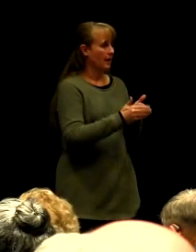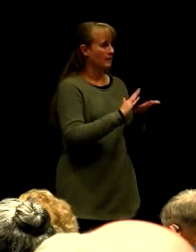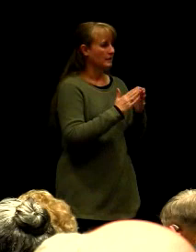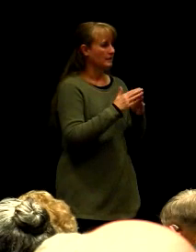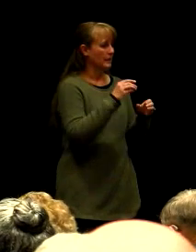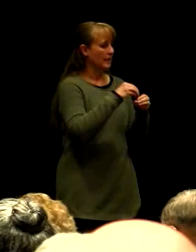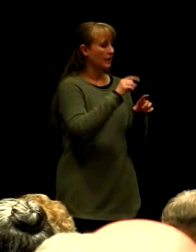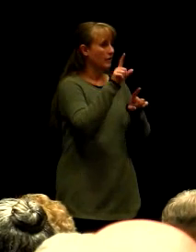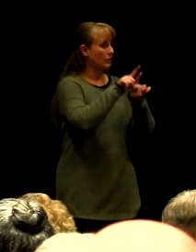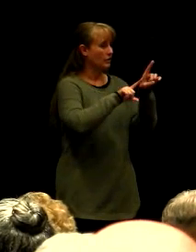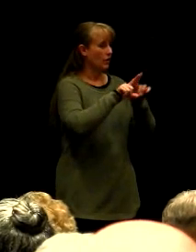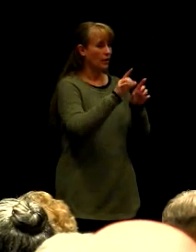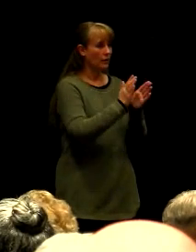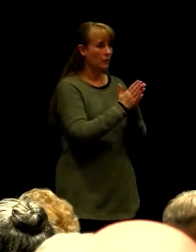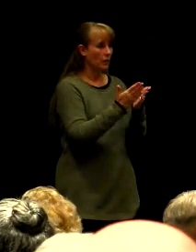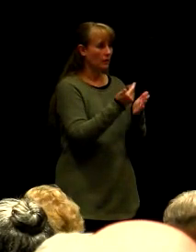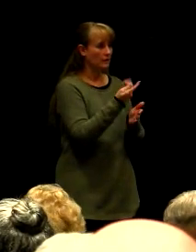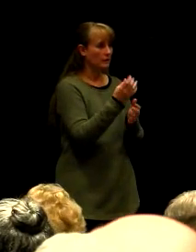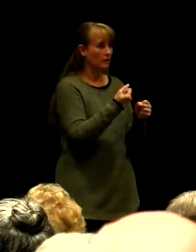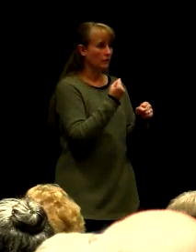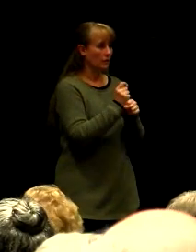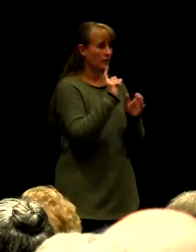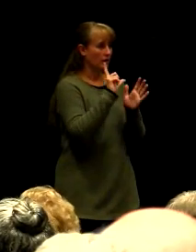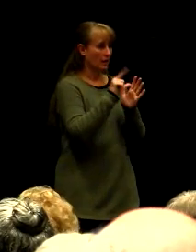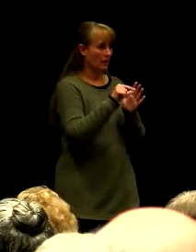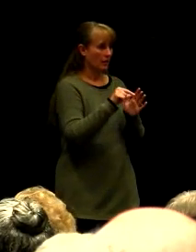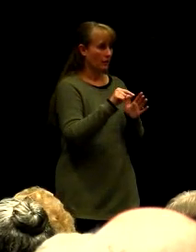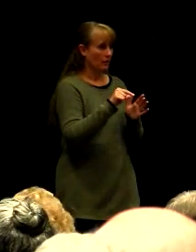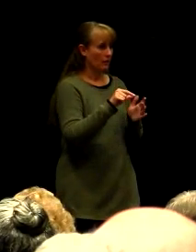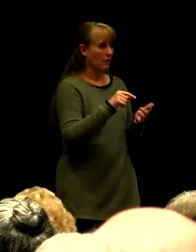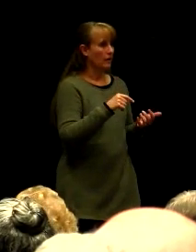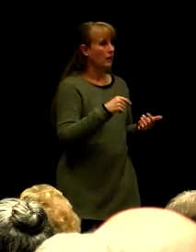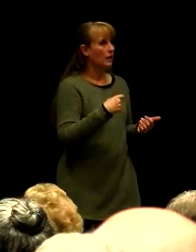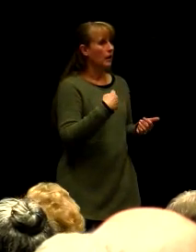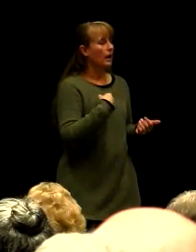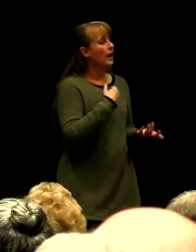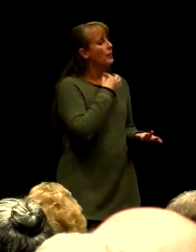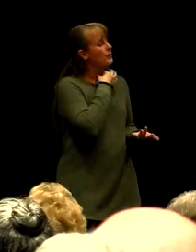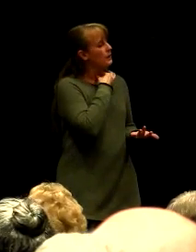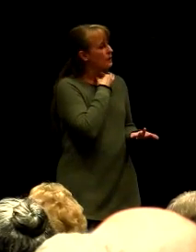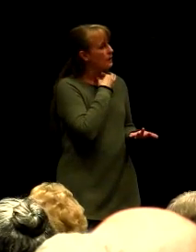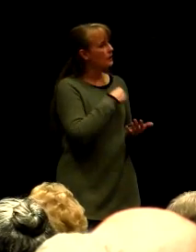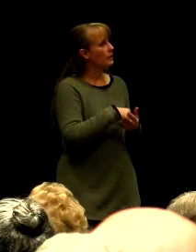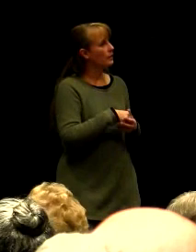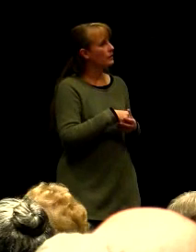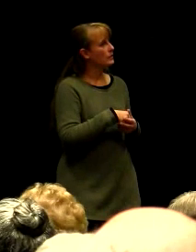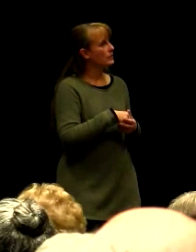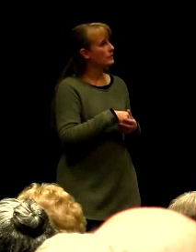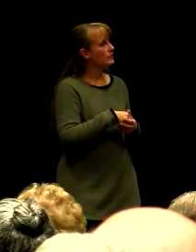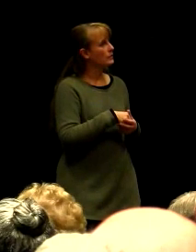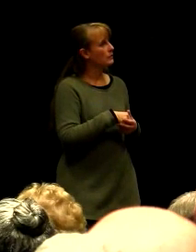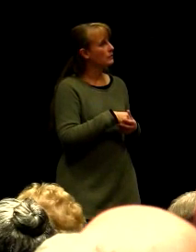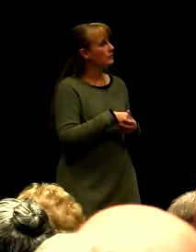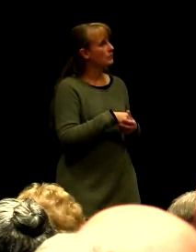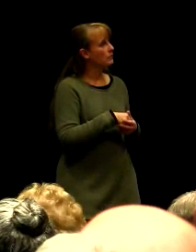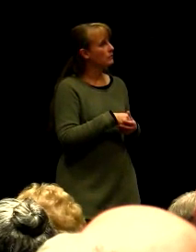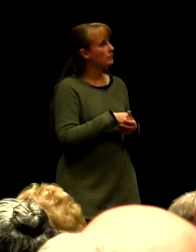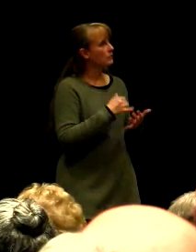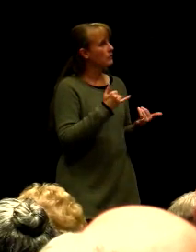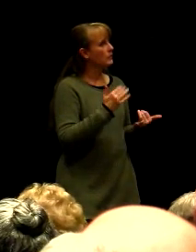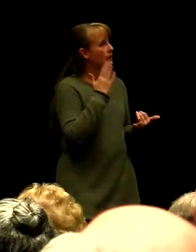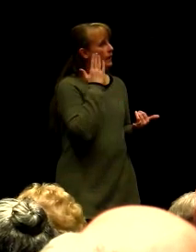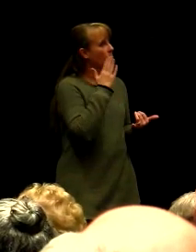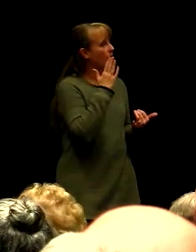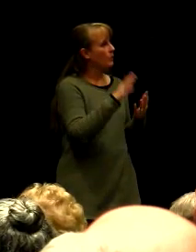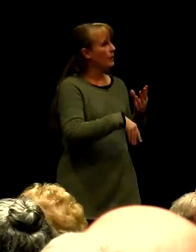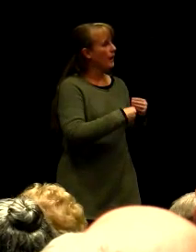and the Stars, several years later. I am curious, mm-hmm. this is where I would put Kubrick back in the